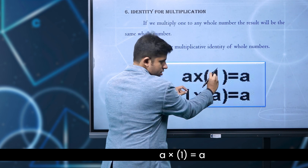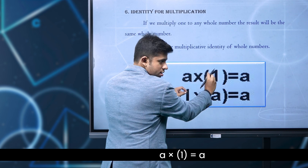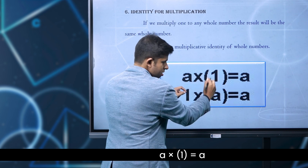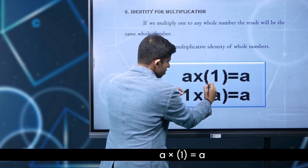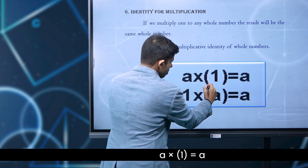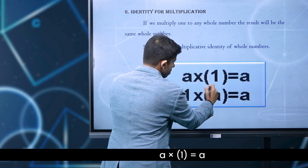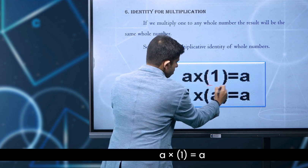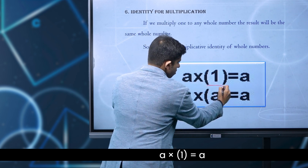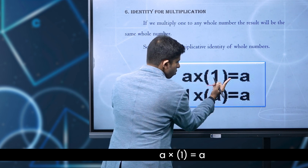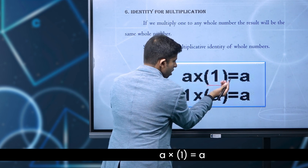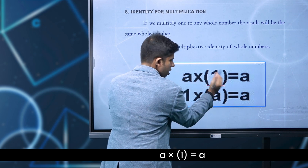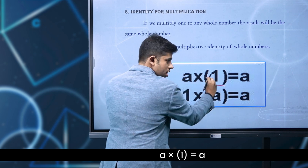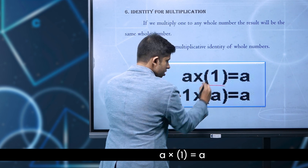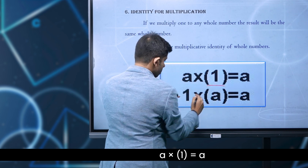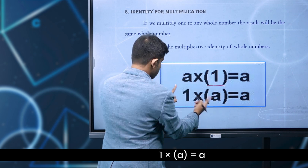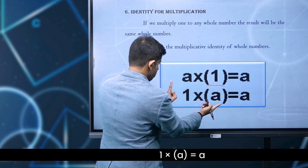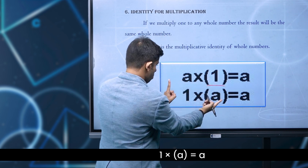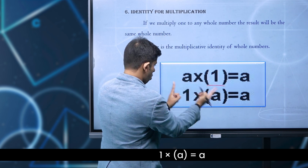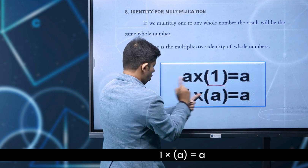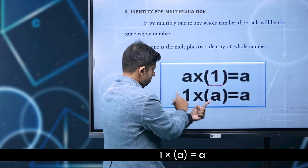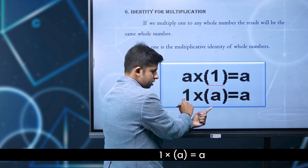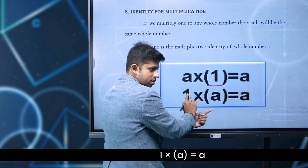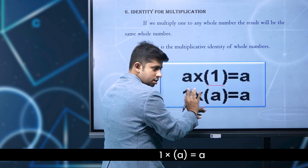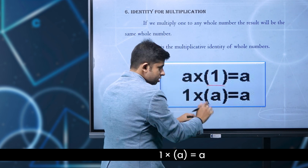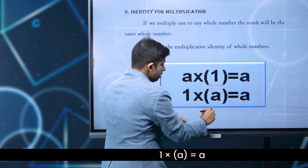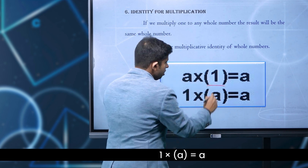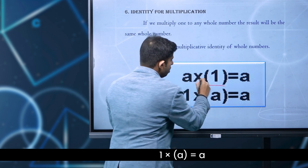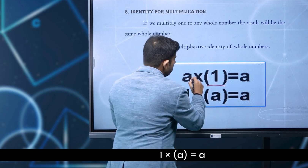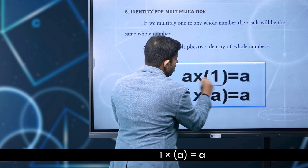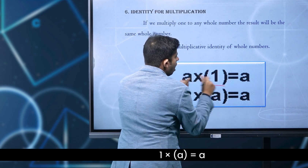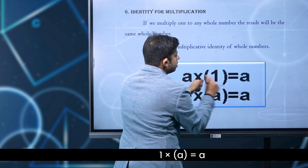A. 1 into A is equal to A.